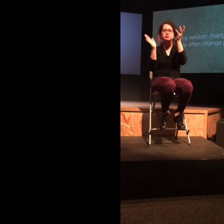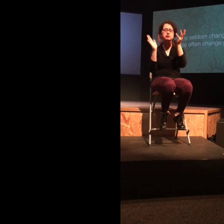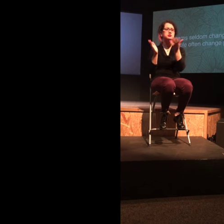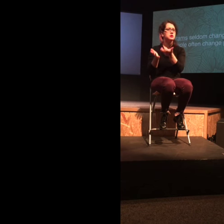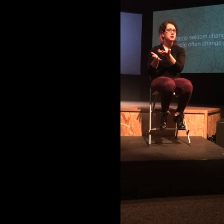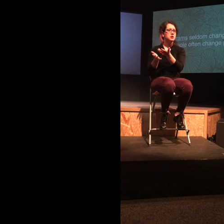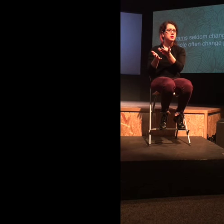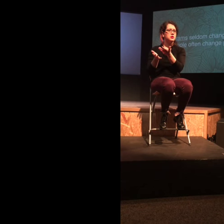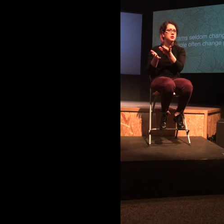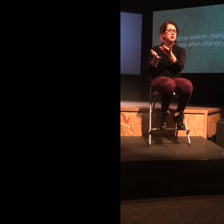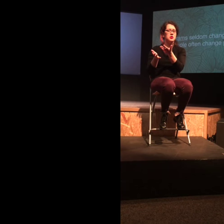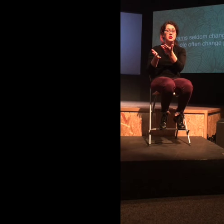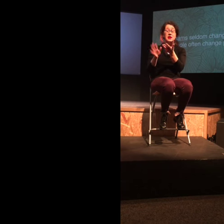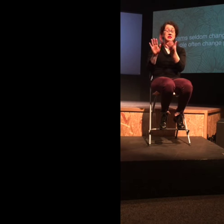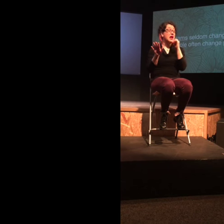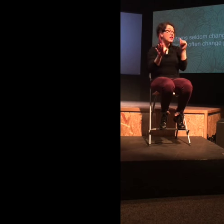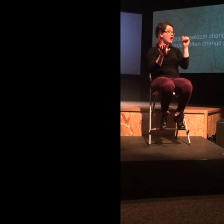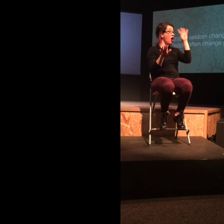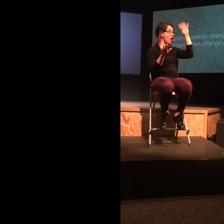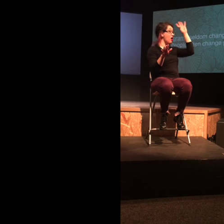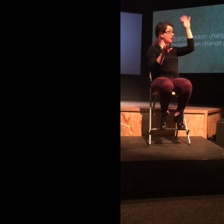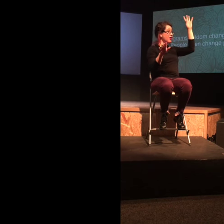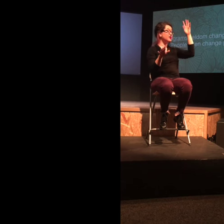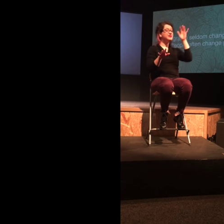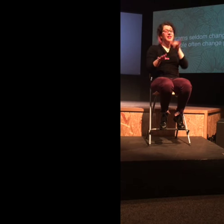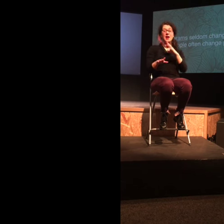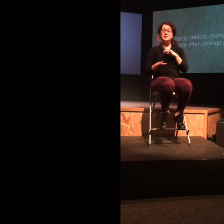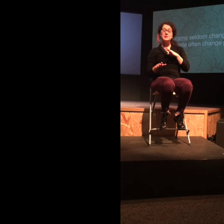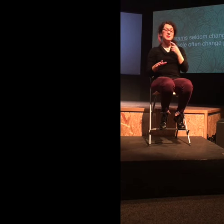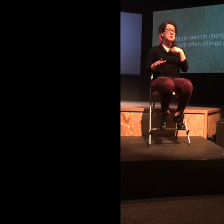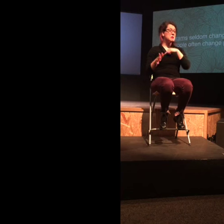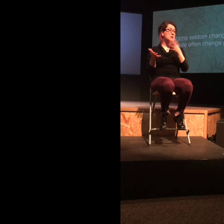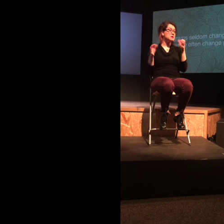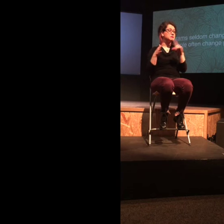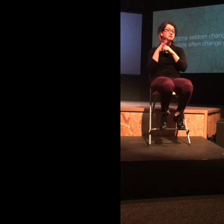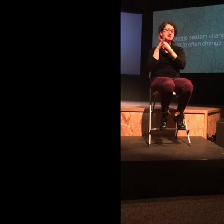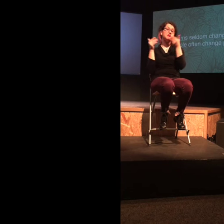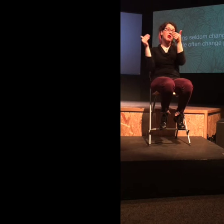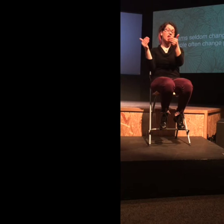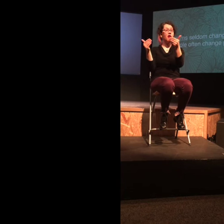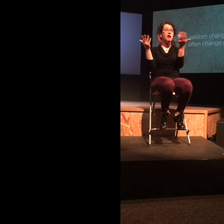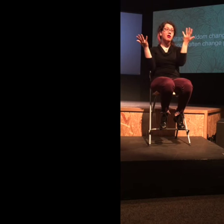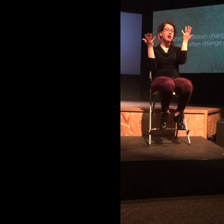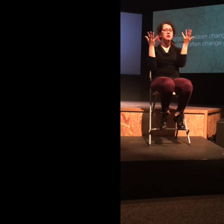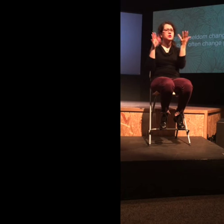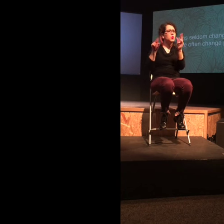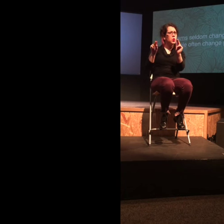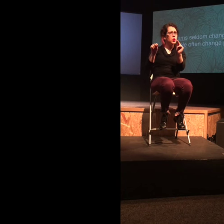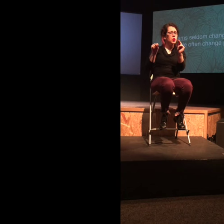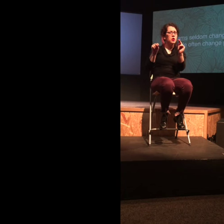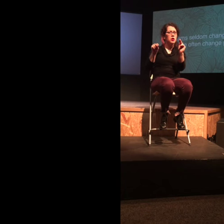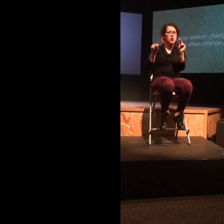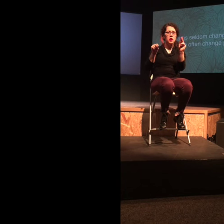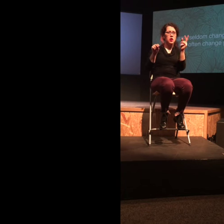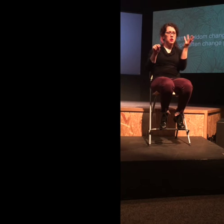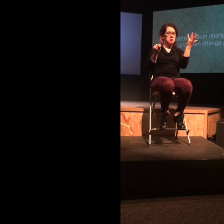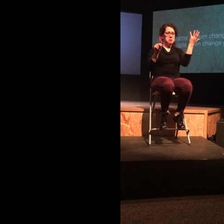that we think, hey, this is some great idea, and we want to do this, and we've just kind of processed on our own. Like, this is